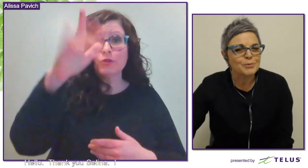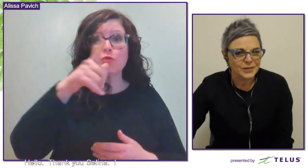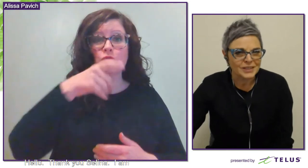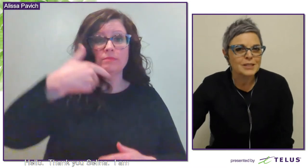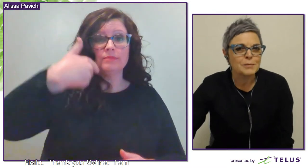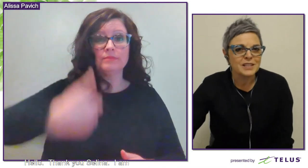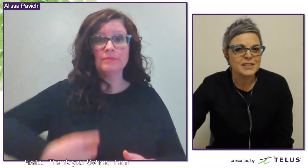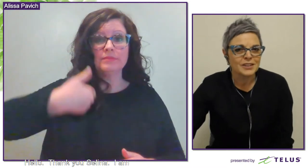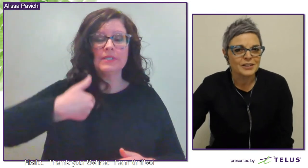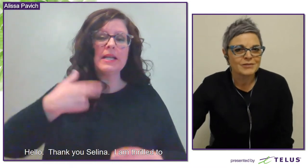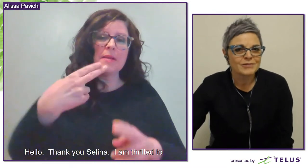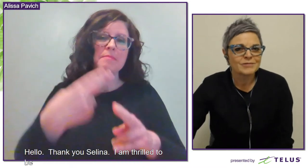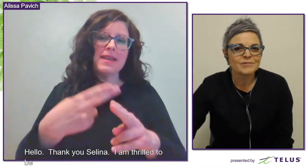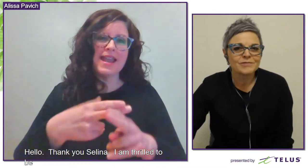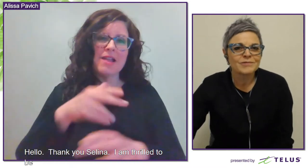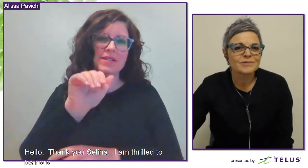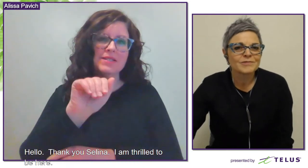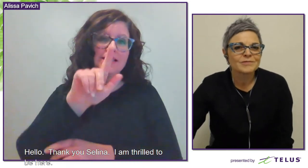I'm thrilled to be here.